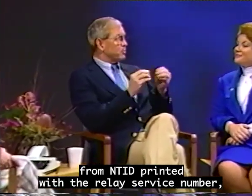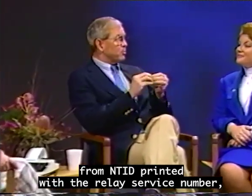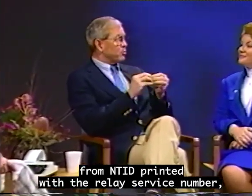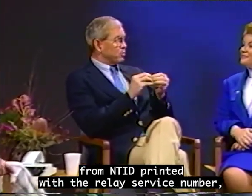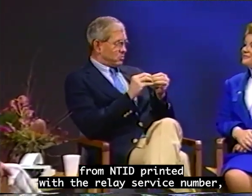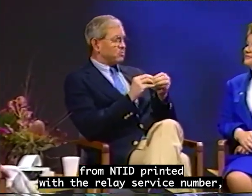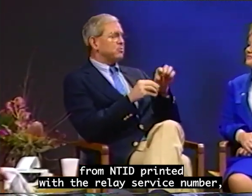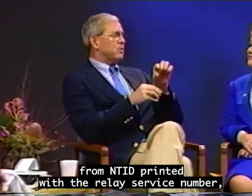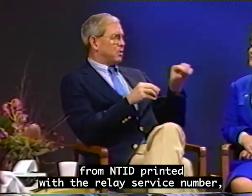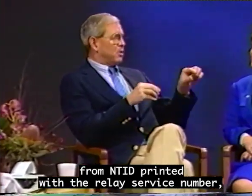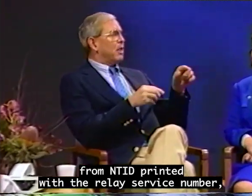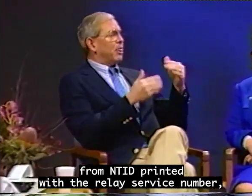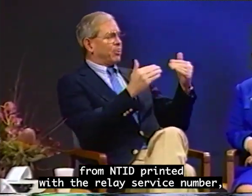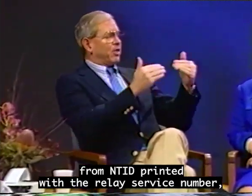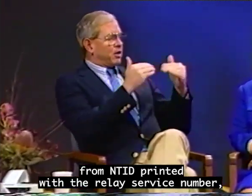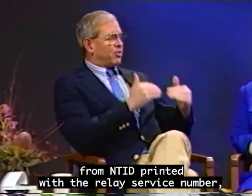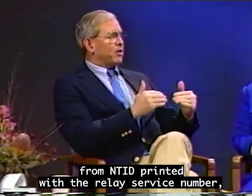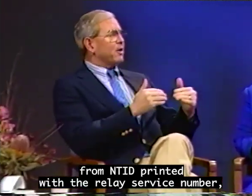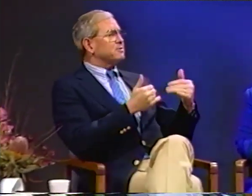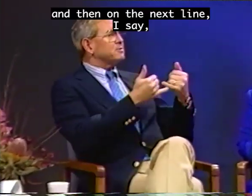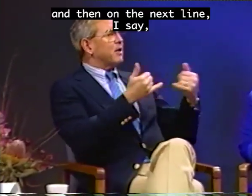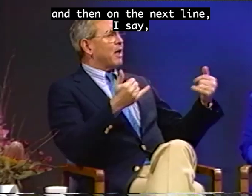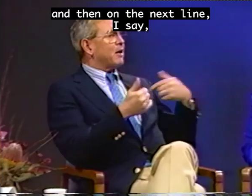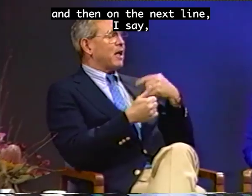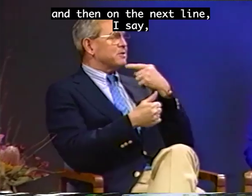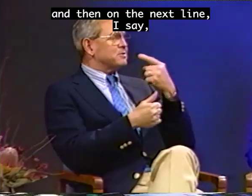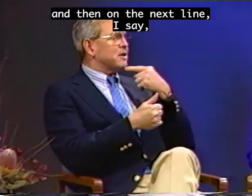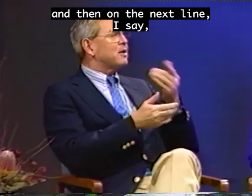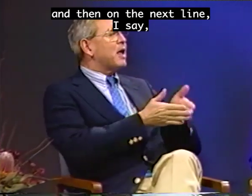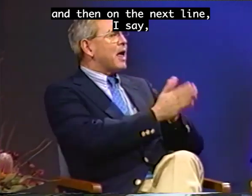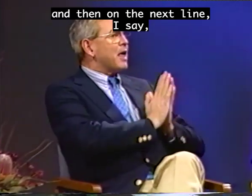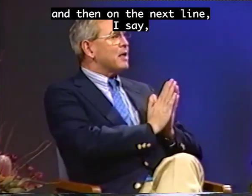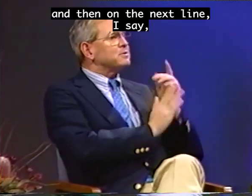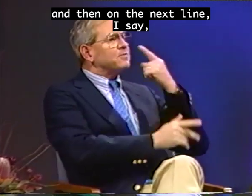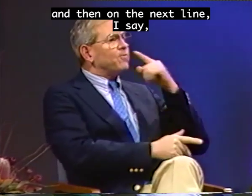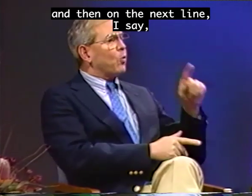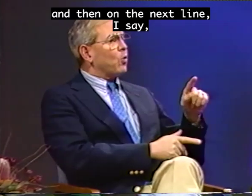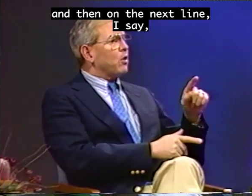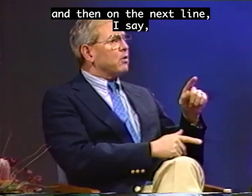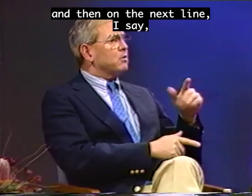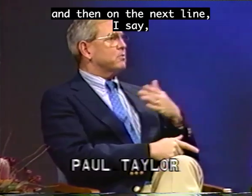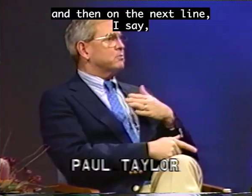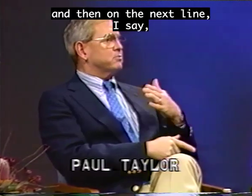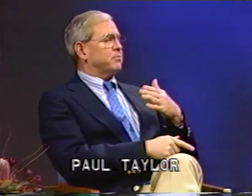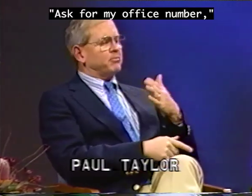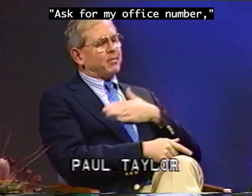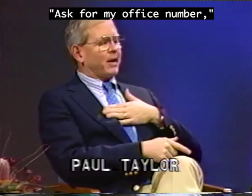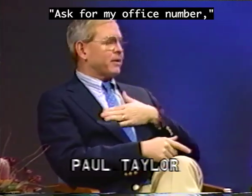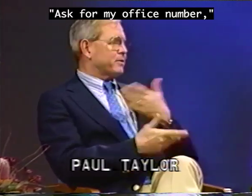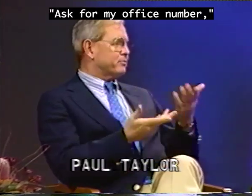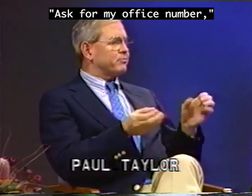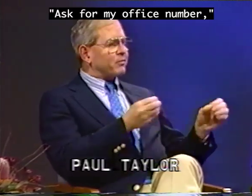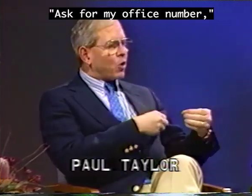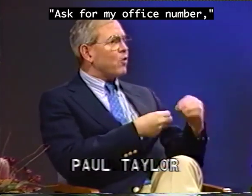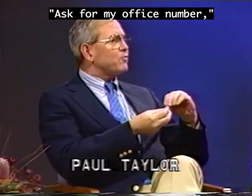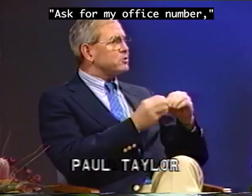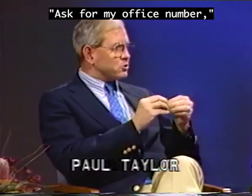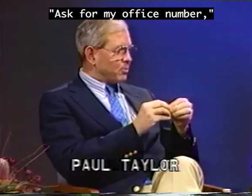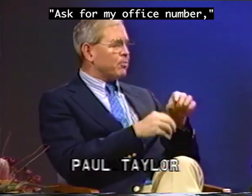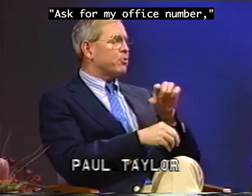with the relay service number. And then on the next line, I say, ask for